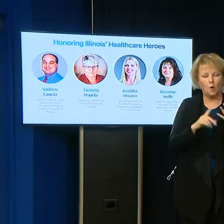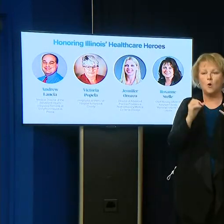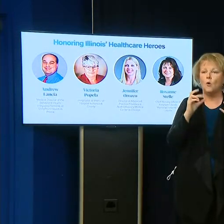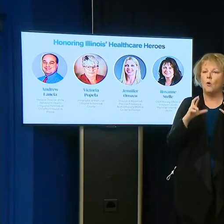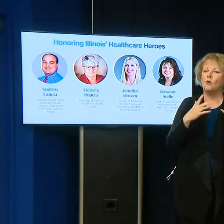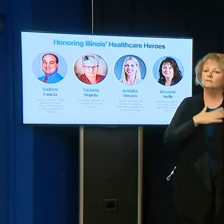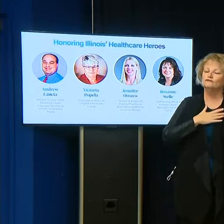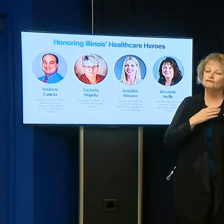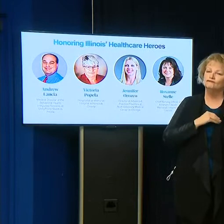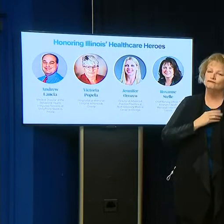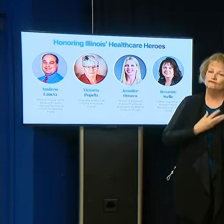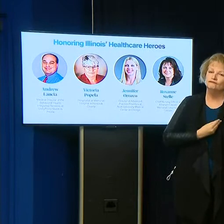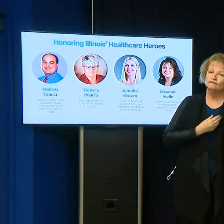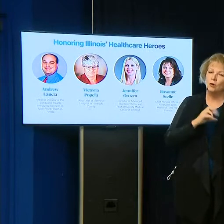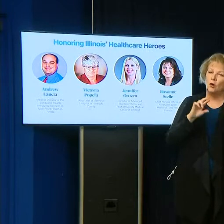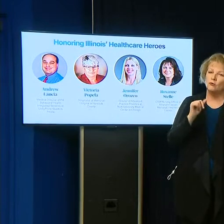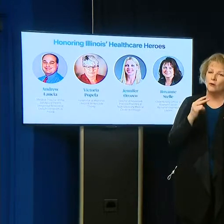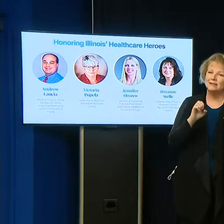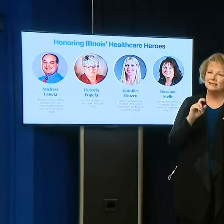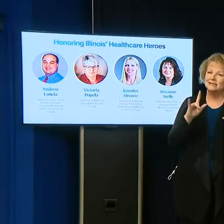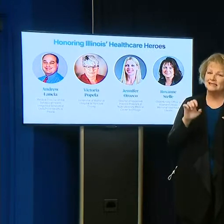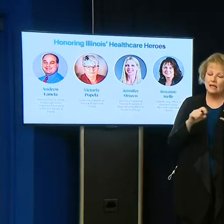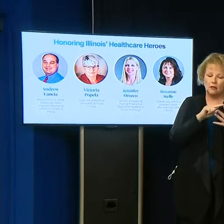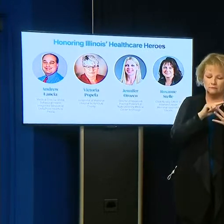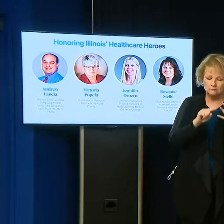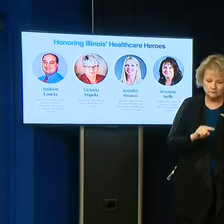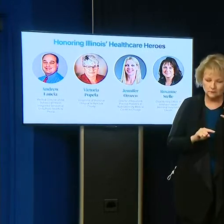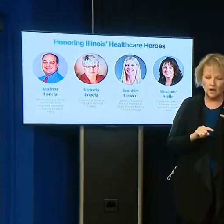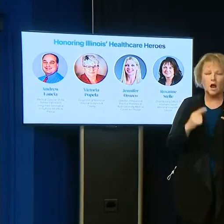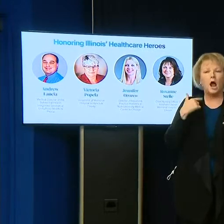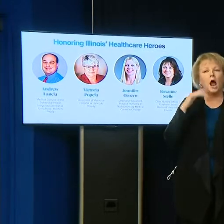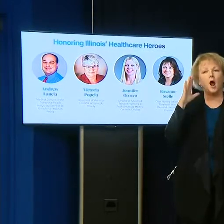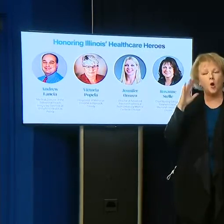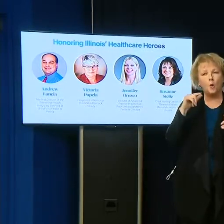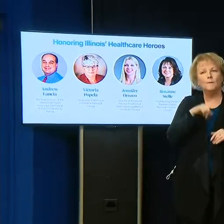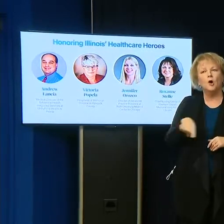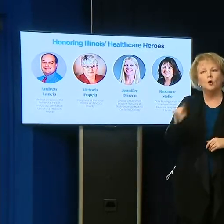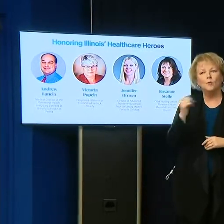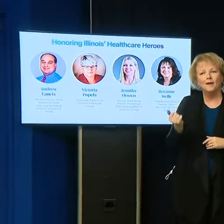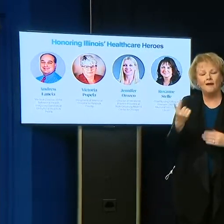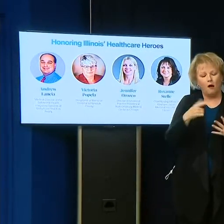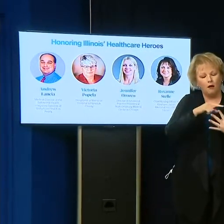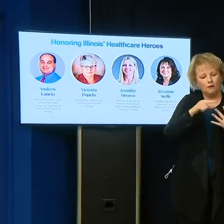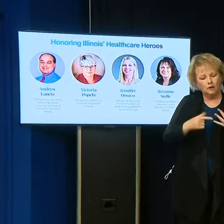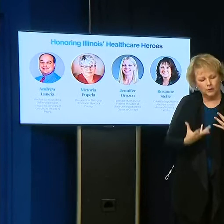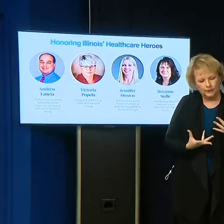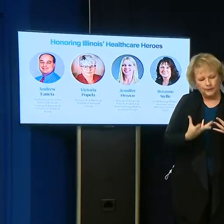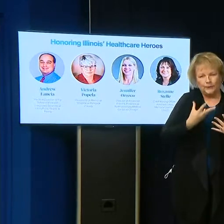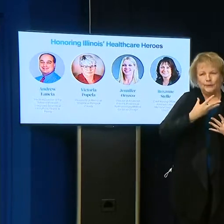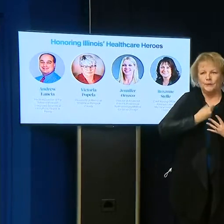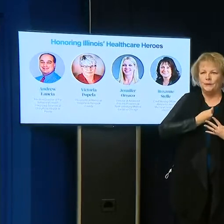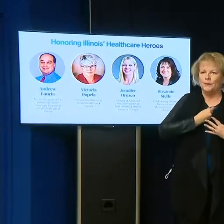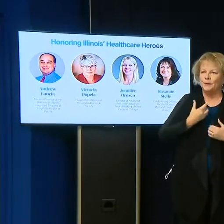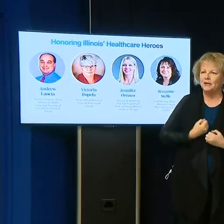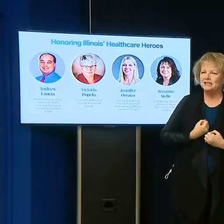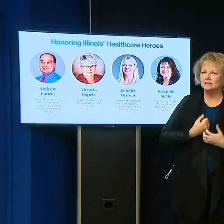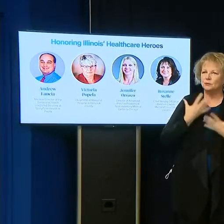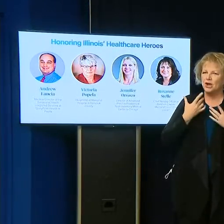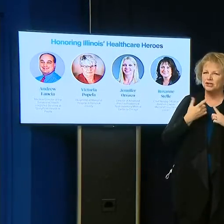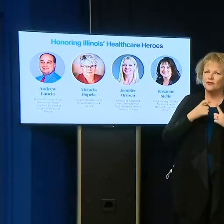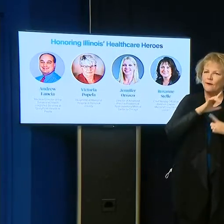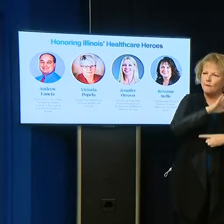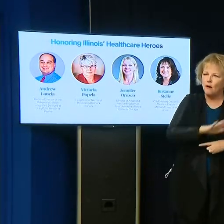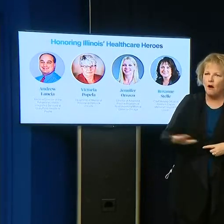the kind-heartedness of Roxanne Stell, may we all take a little bit of inspiration from the commitment of our